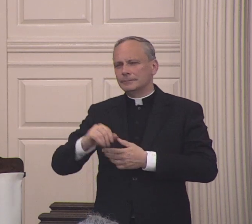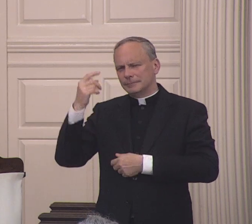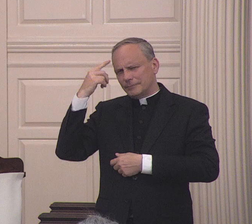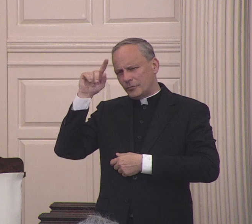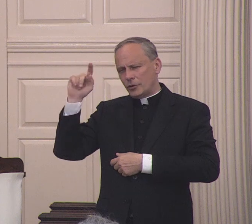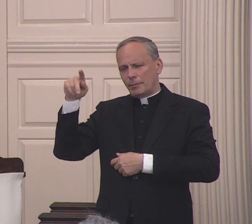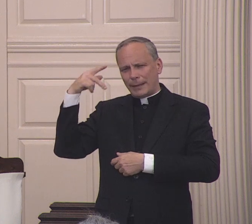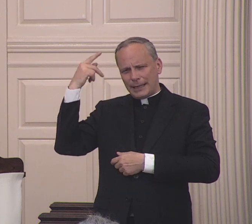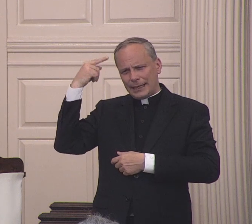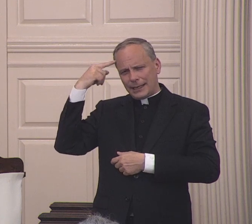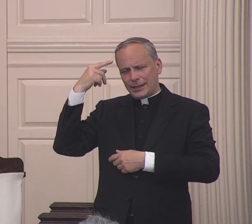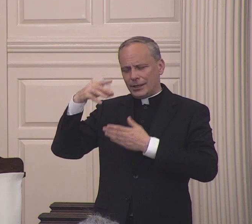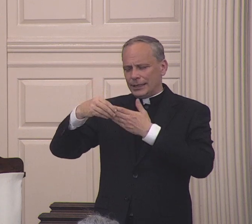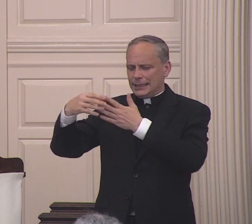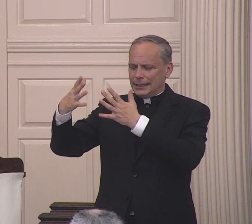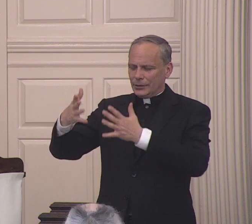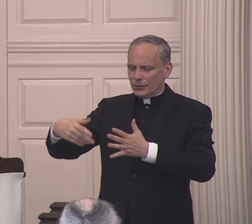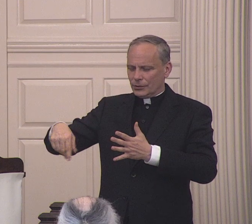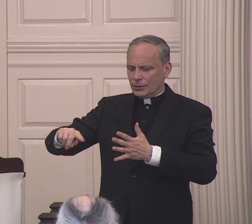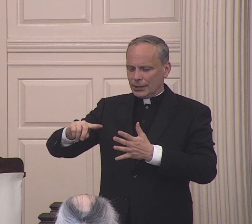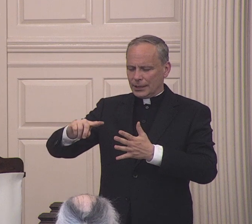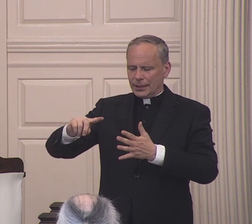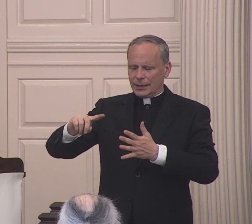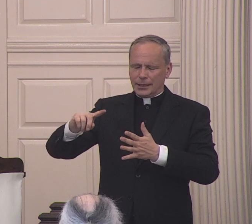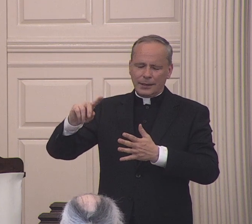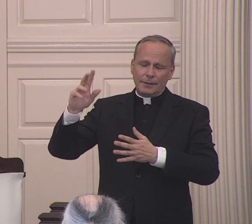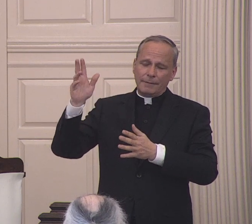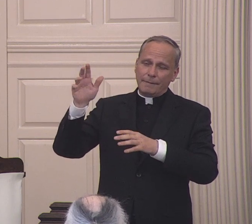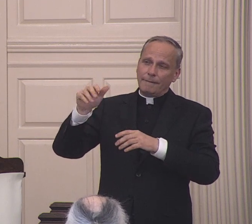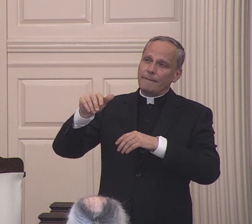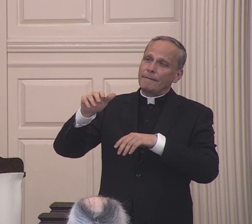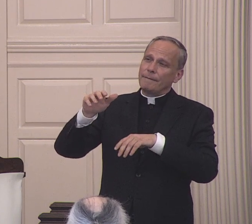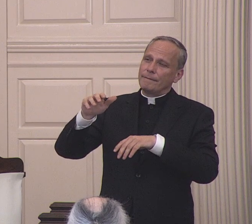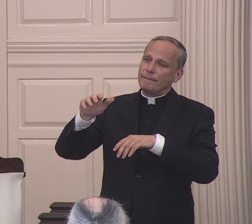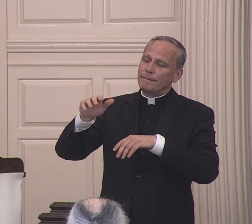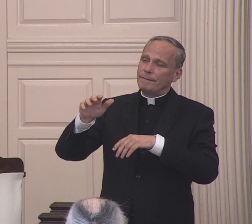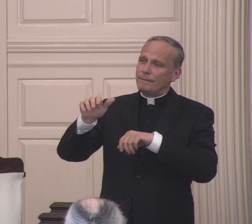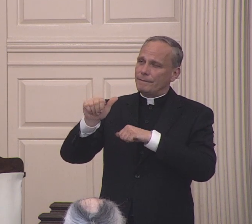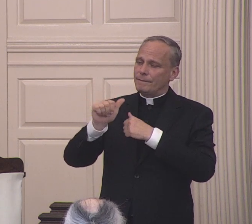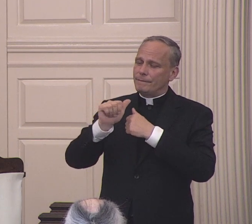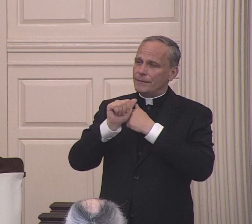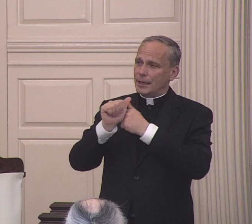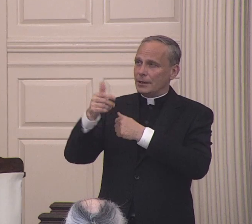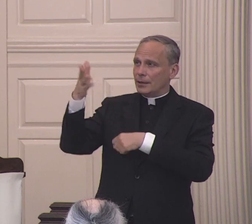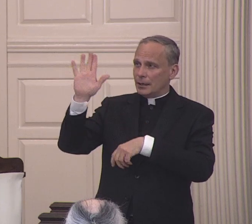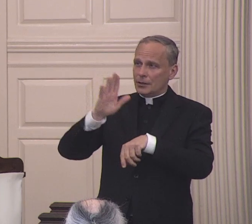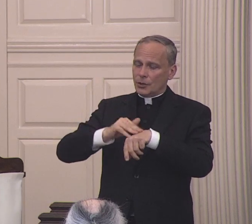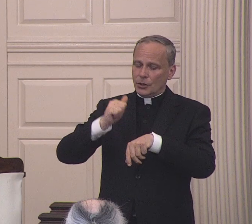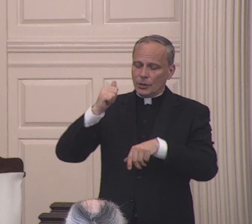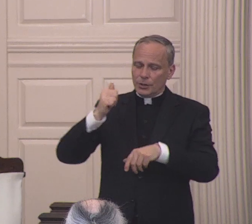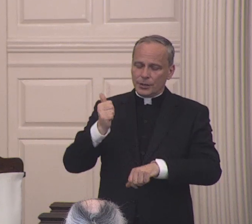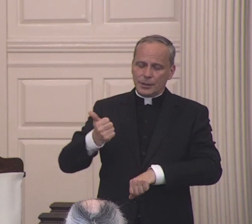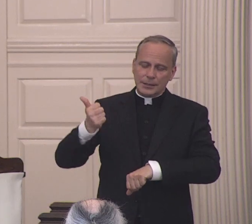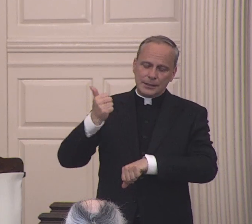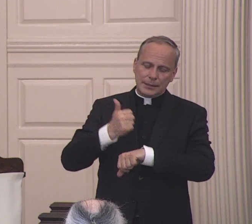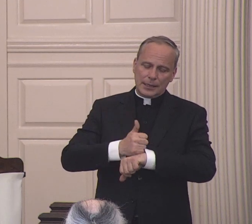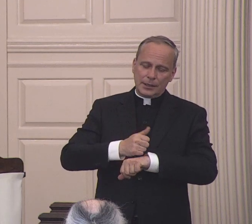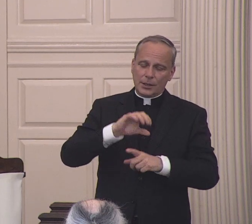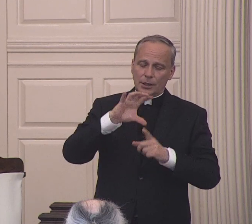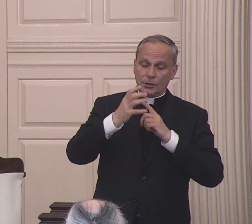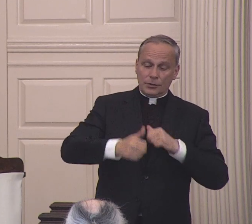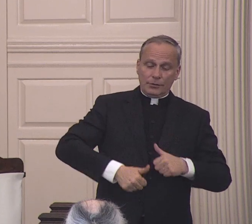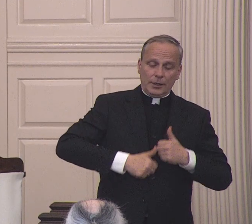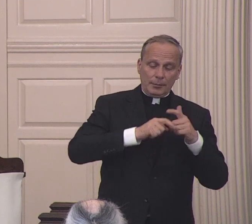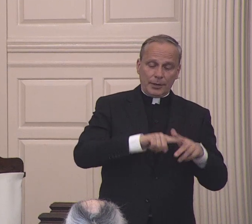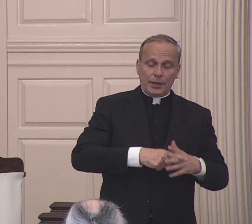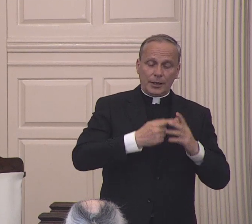For our political leaders, that they heed the calling of God to build a culture of life, beginning with